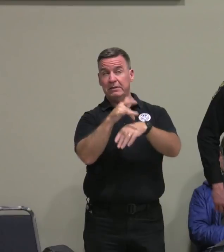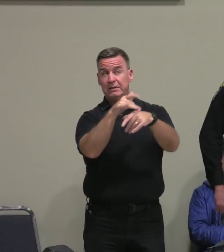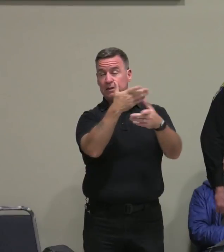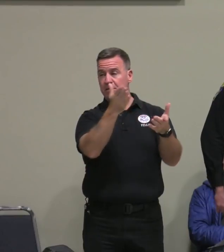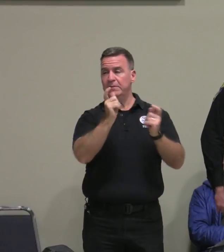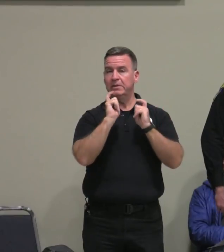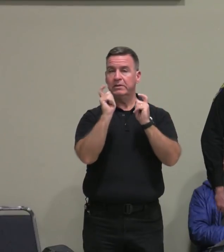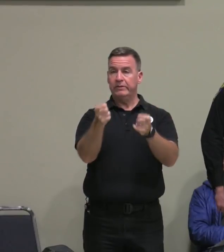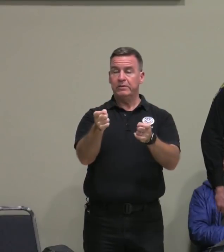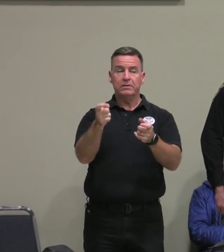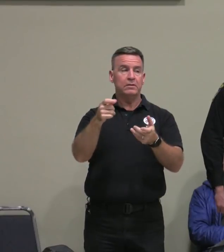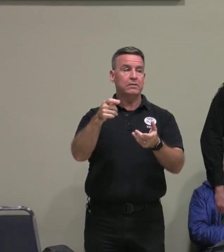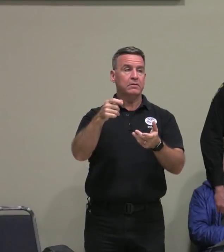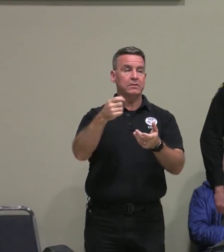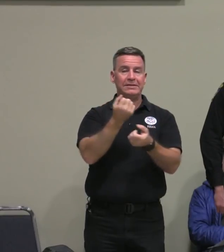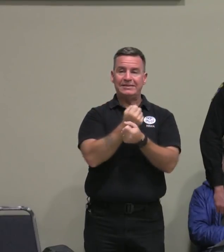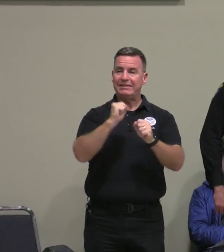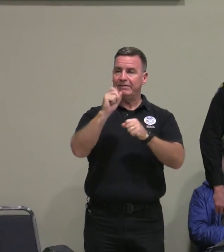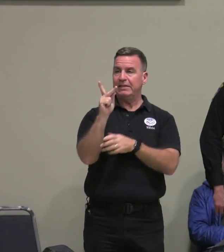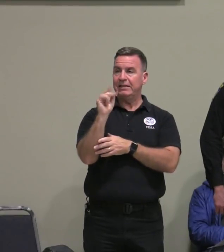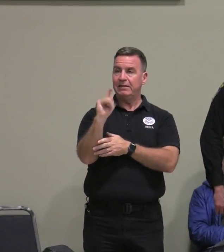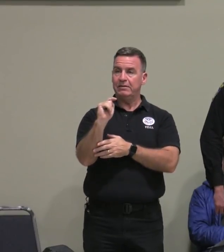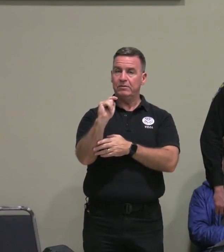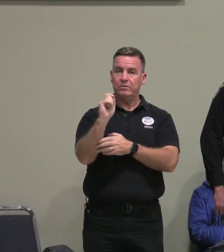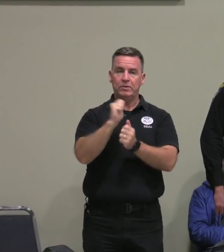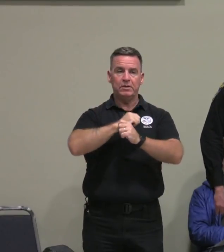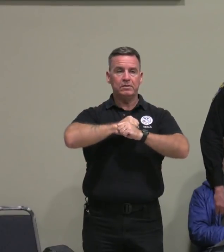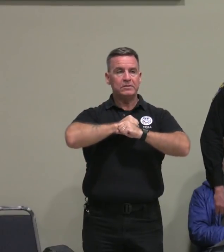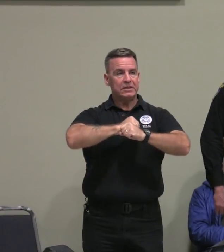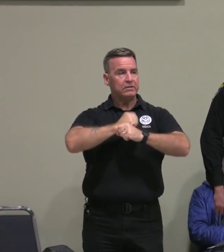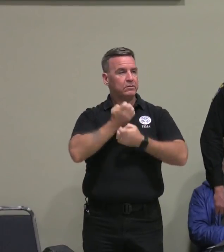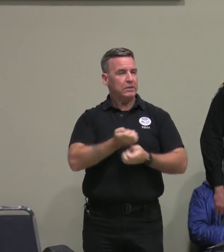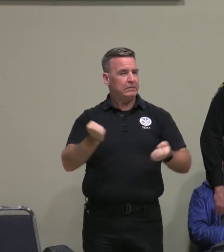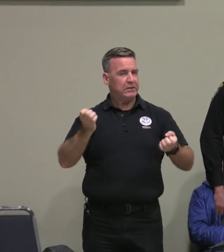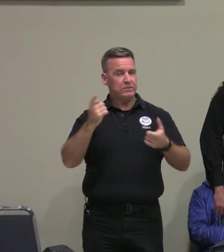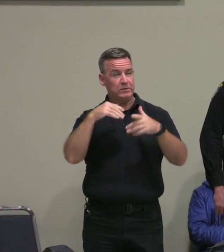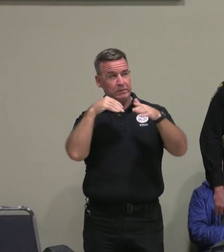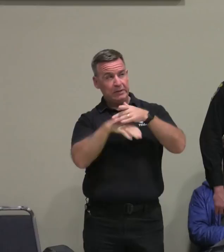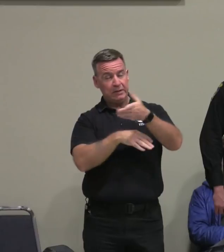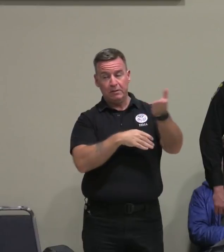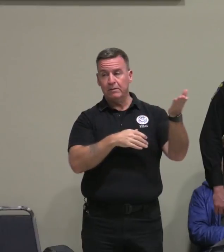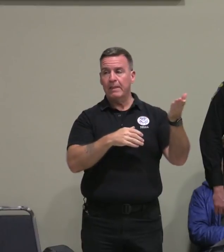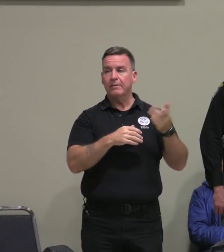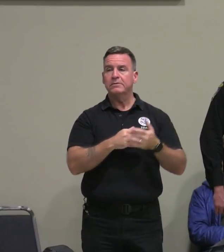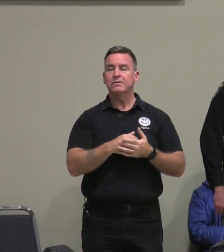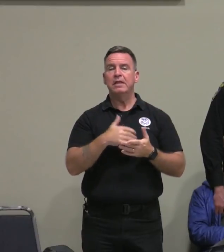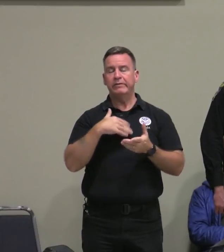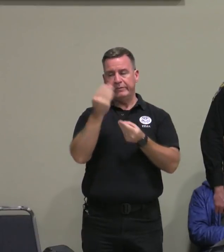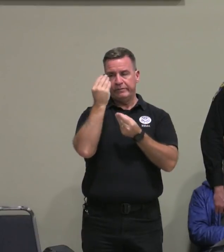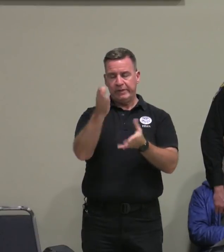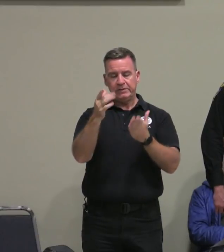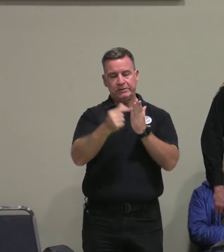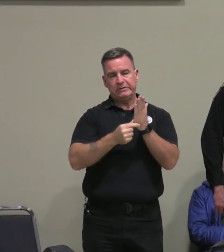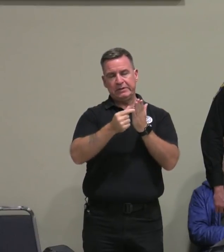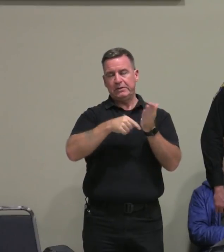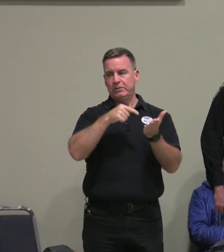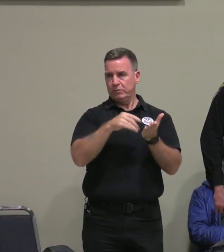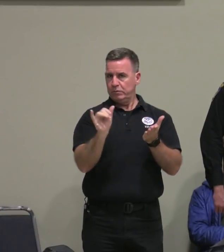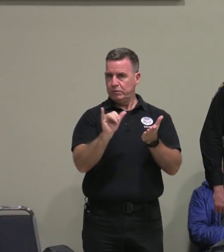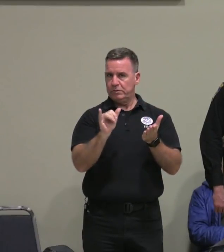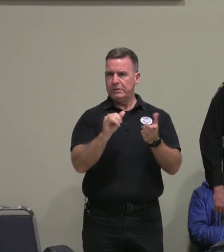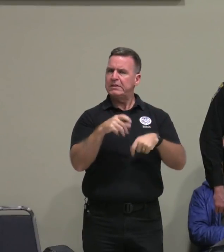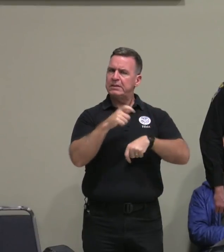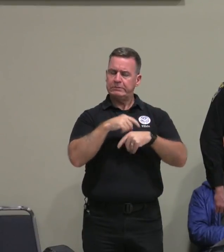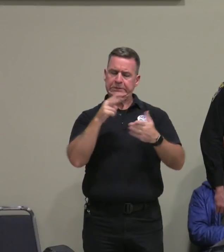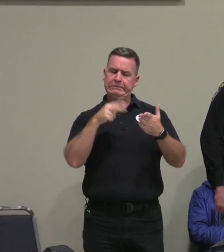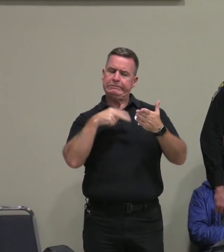You'll be handed a safety kit with personal protective equipment as you reenter. And there's going to be information pamphlets in there. So take